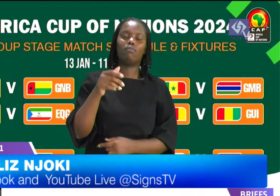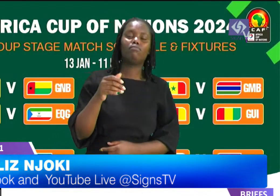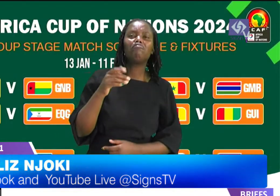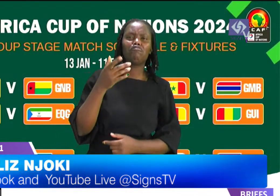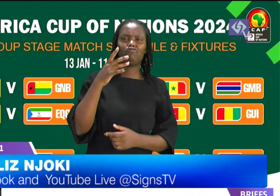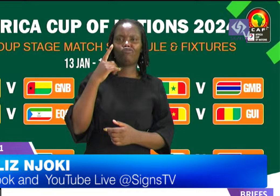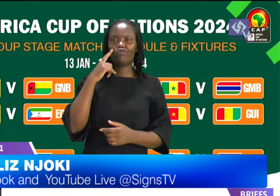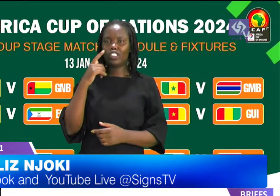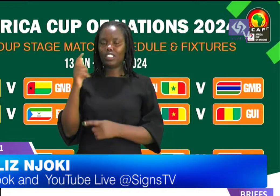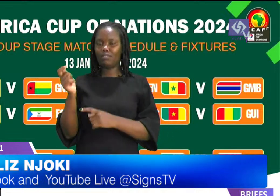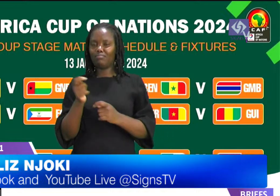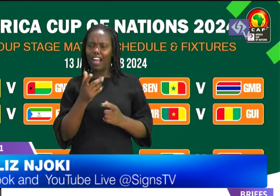D,